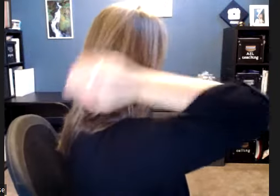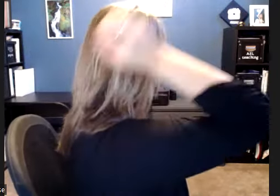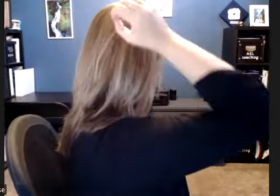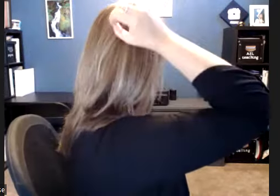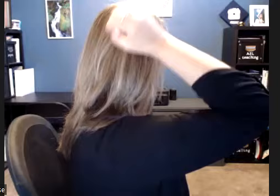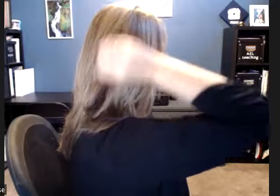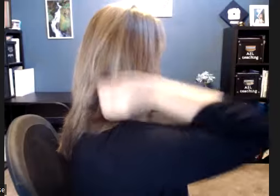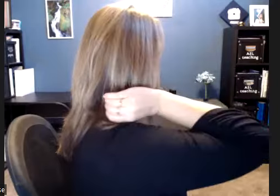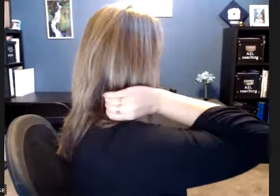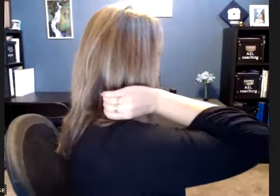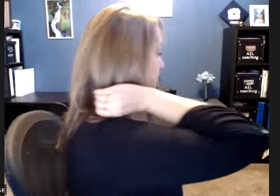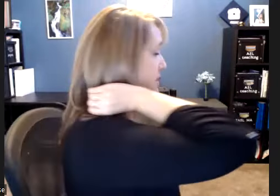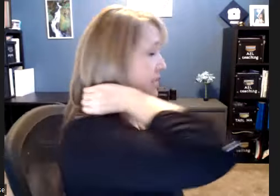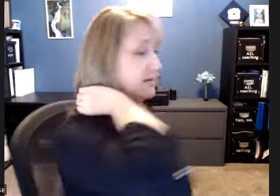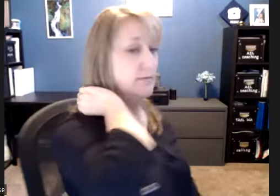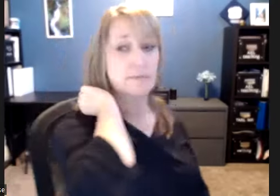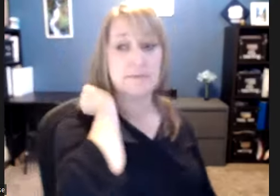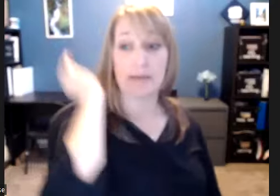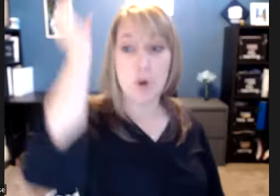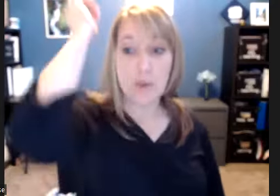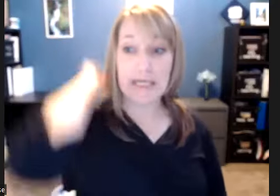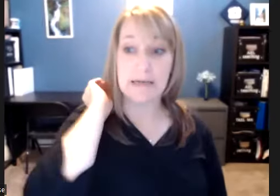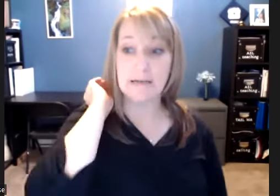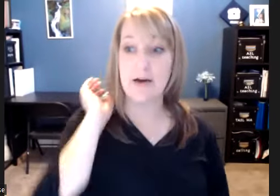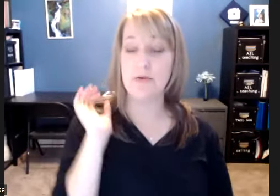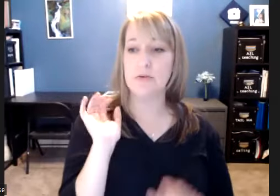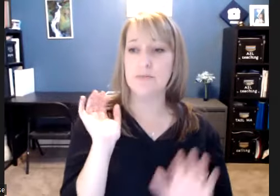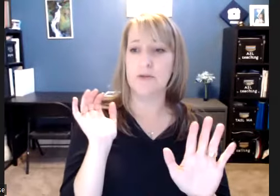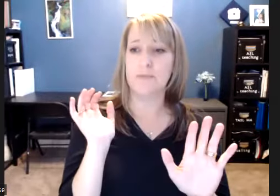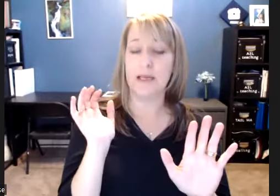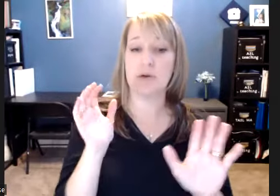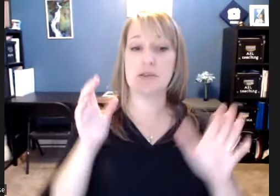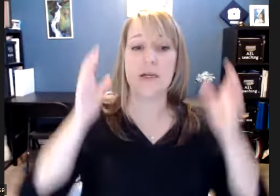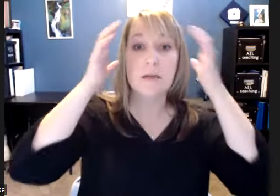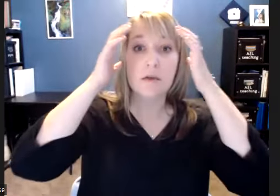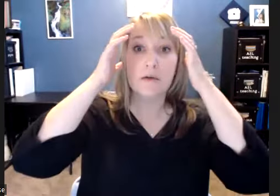or an O hand shape, bring that like ponytail down. Oops, there went my camera, sorry.